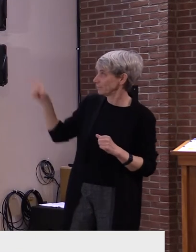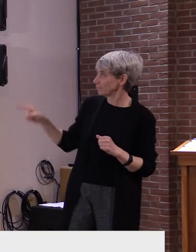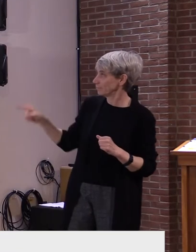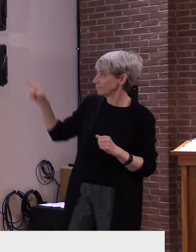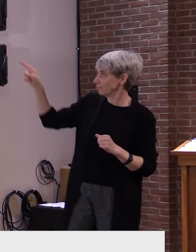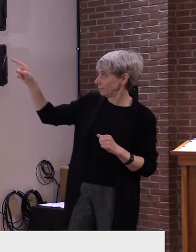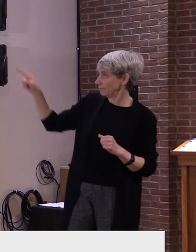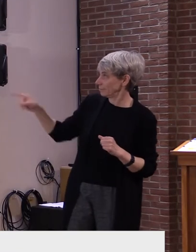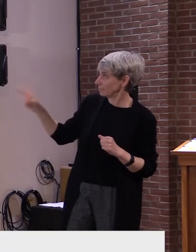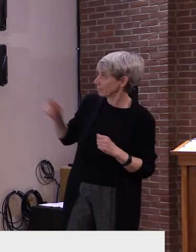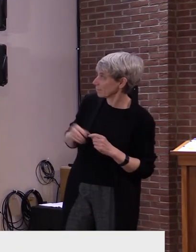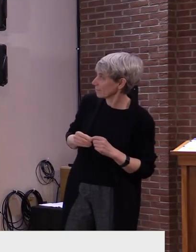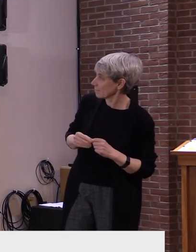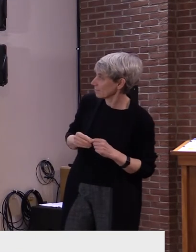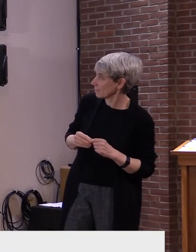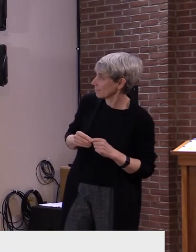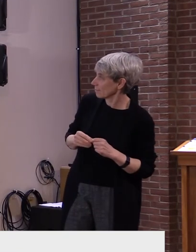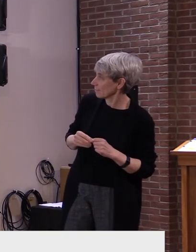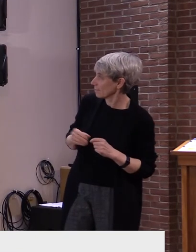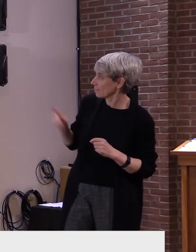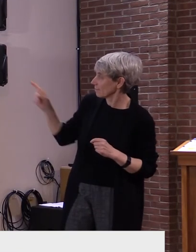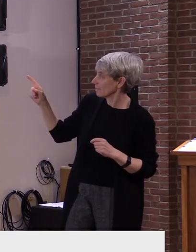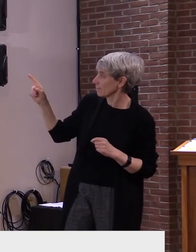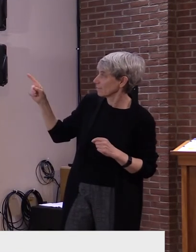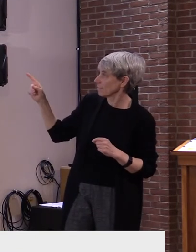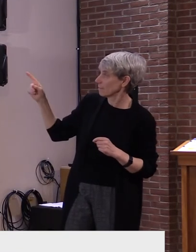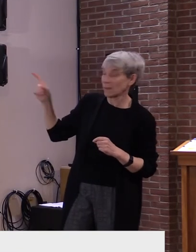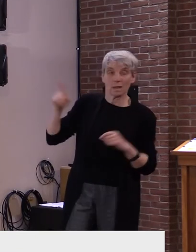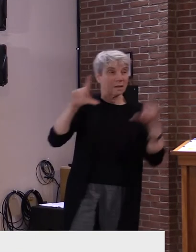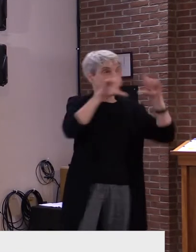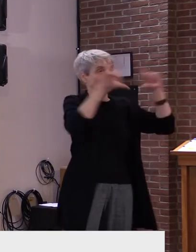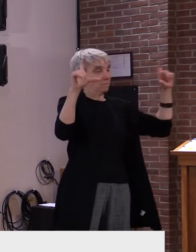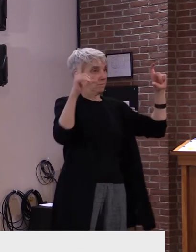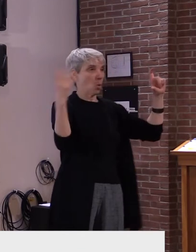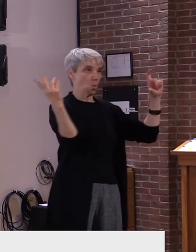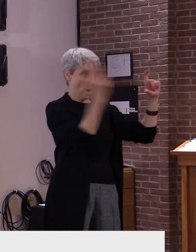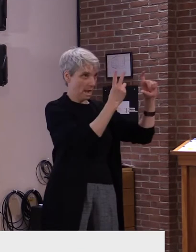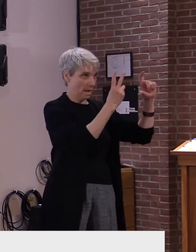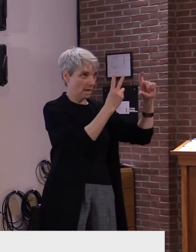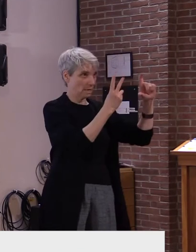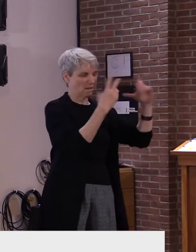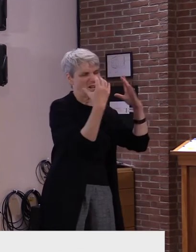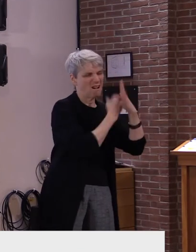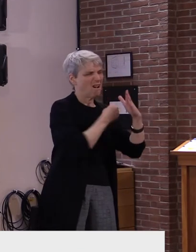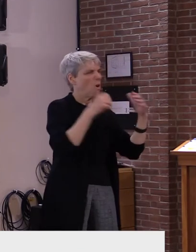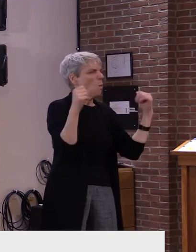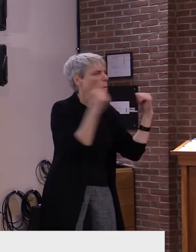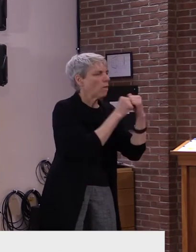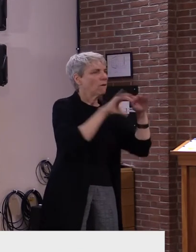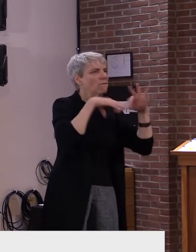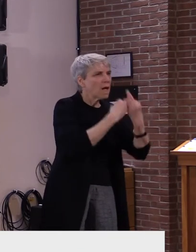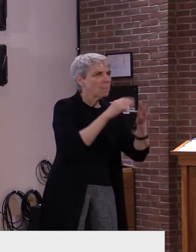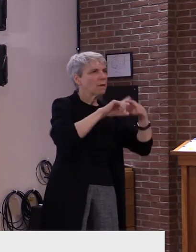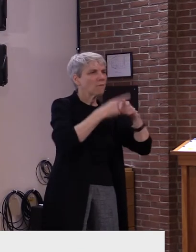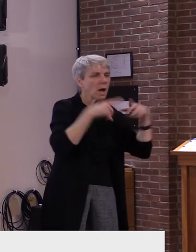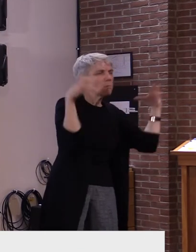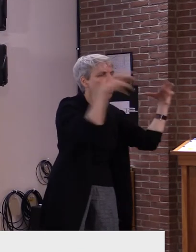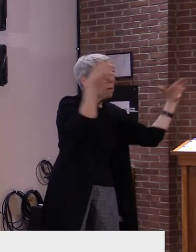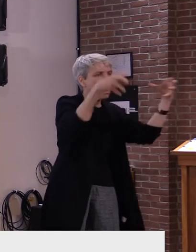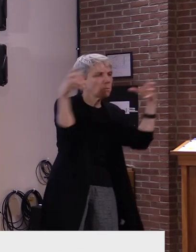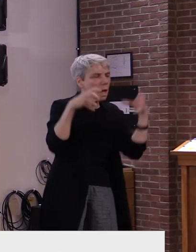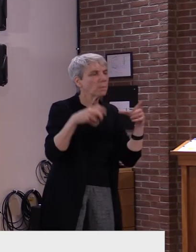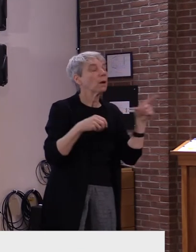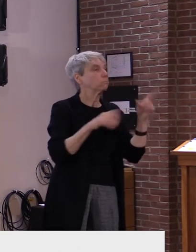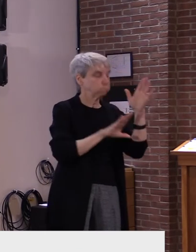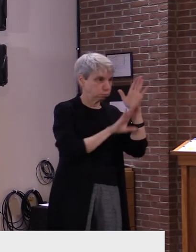canadian thanksgiving they saw their numbers go up their health officials attribute that to the holiday gatherings